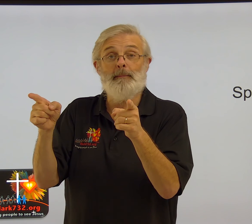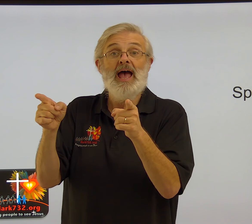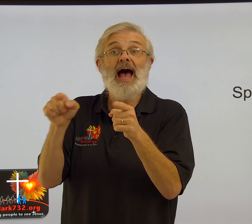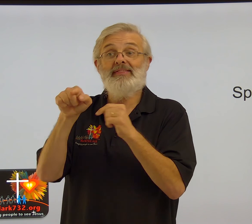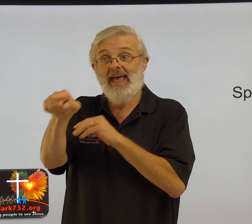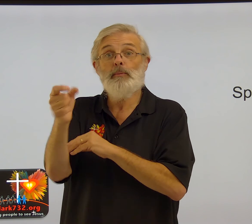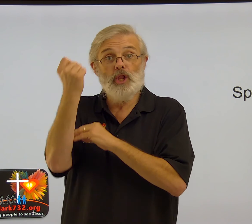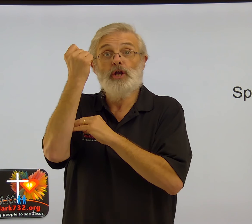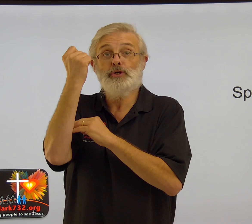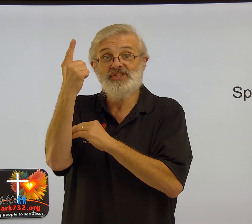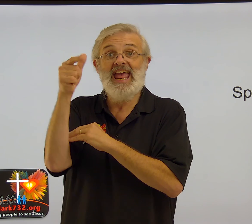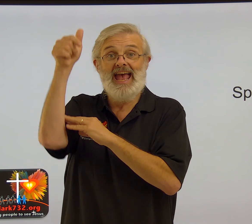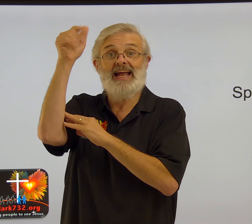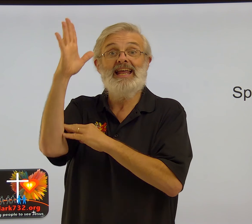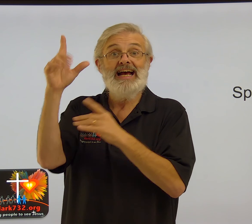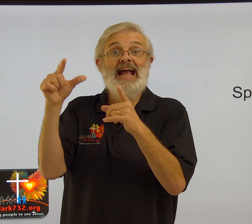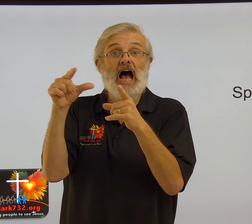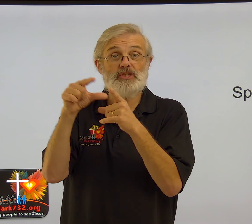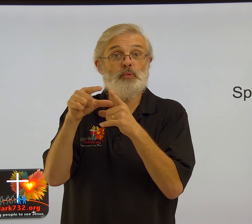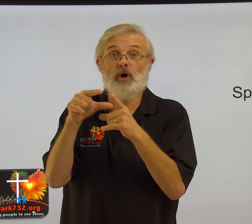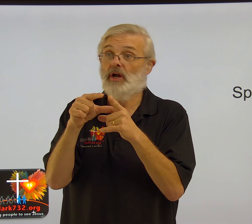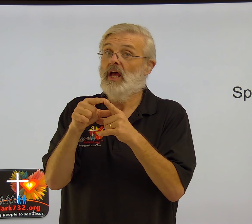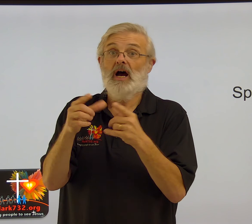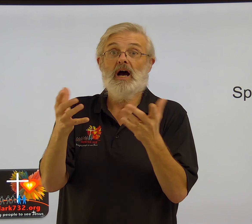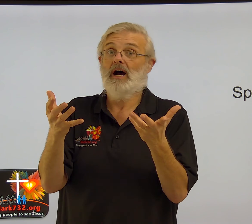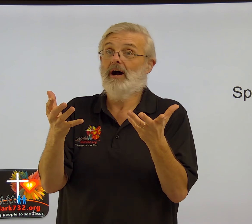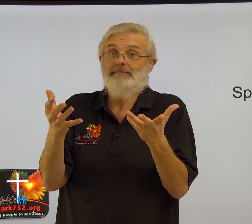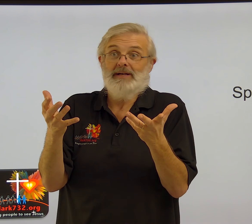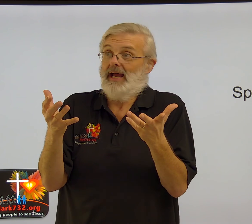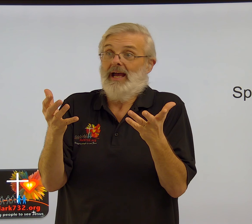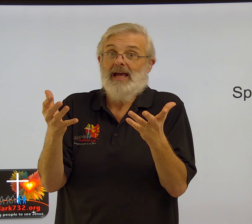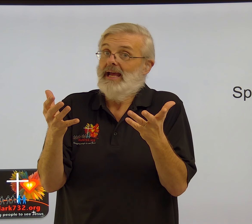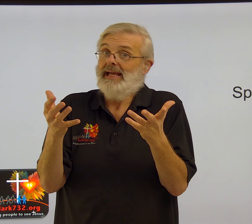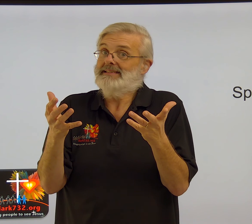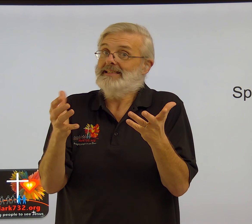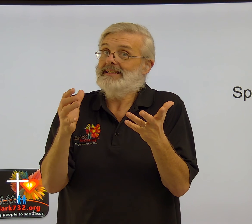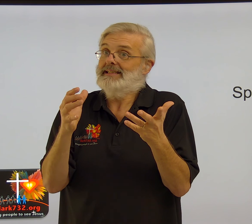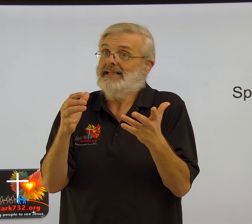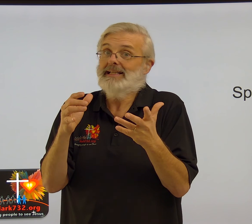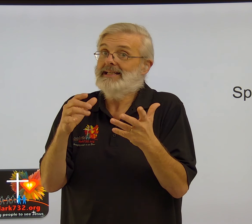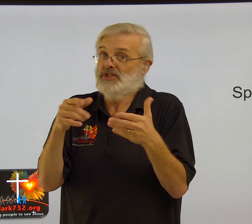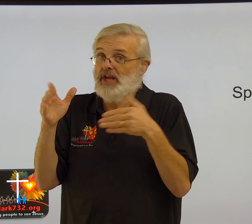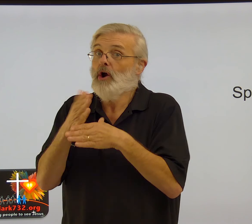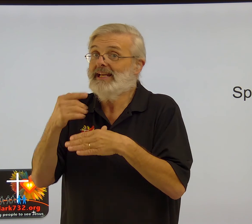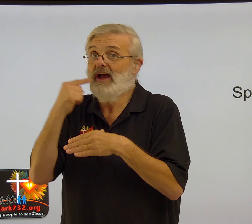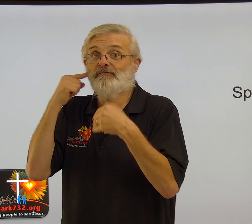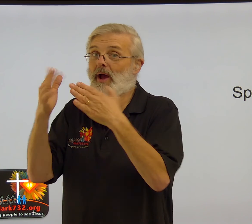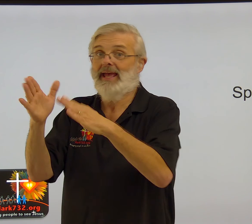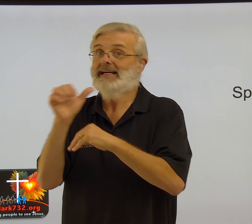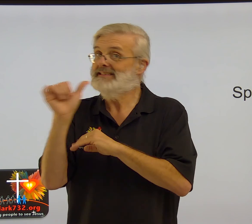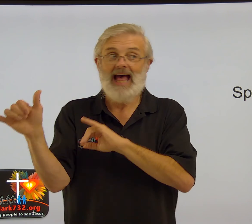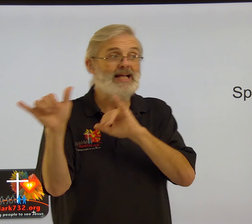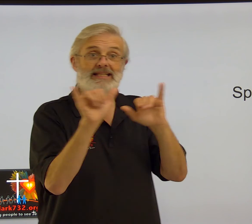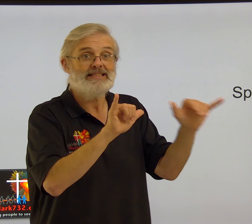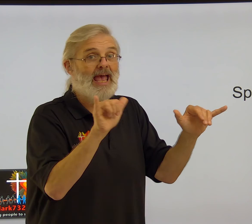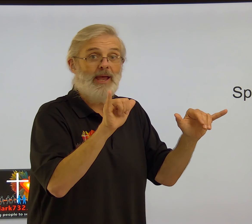and they will understand God's word. It's sharing deaf way, not the same